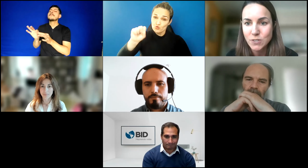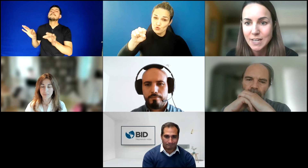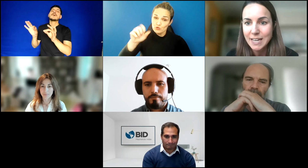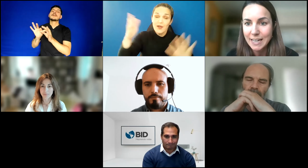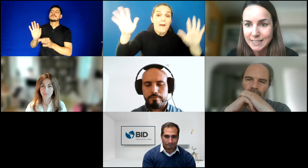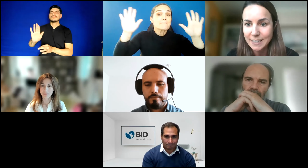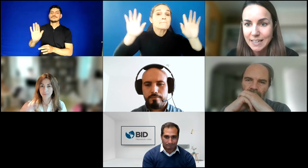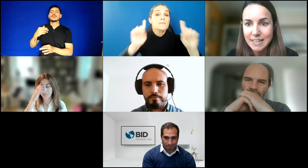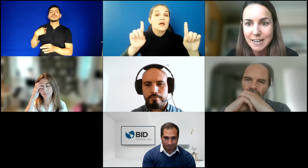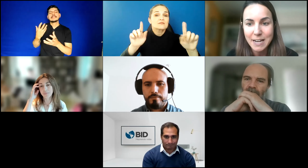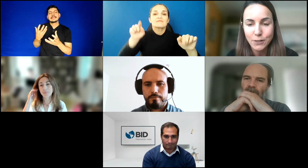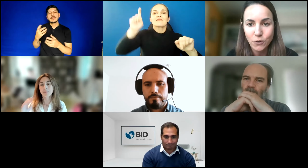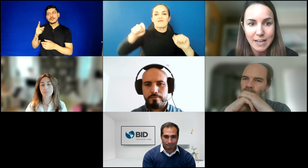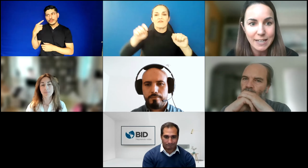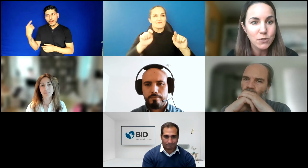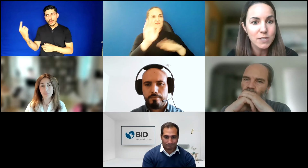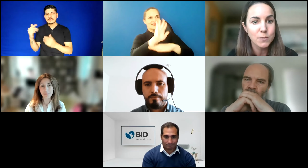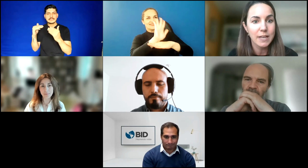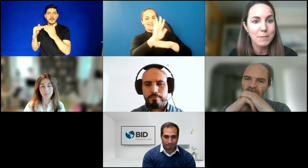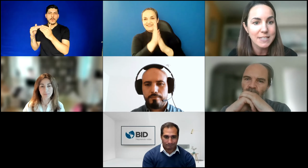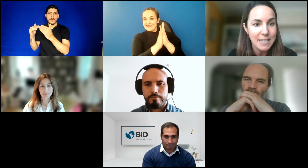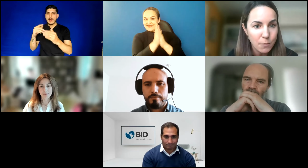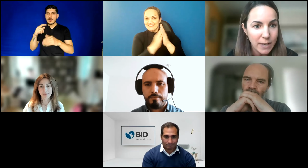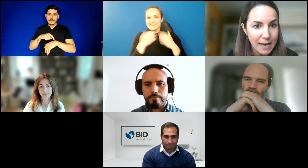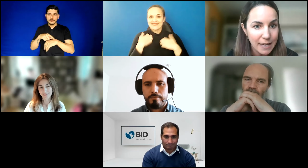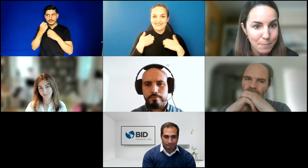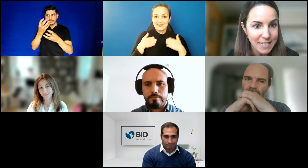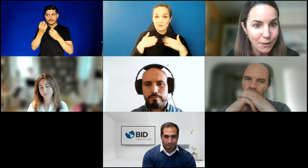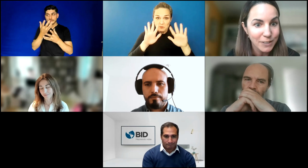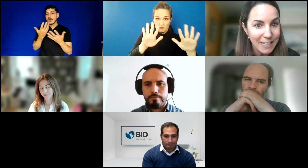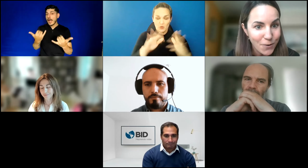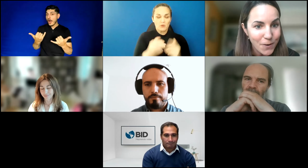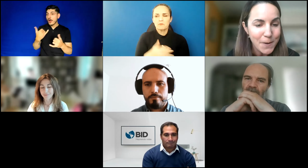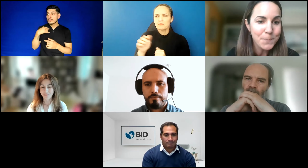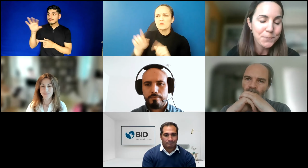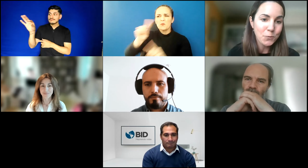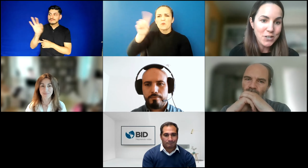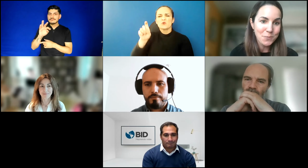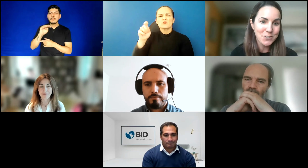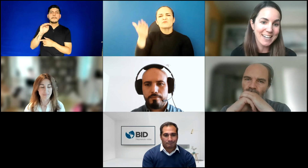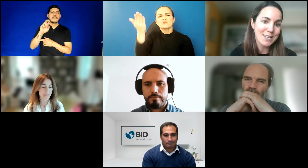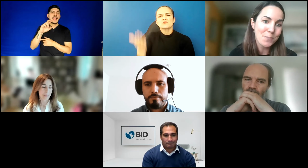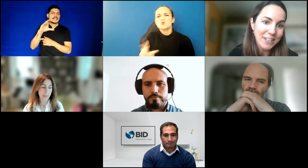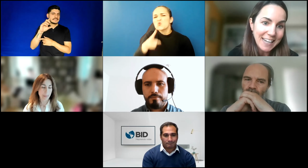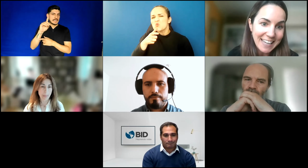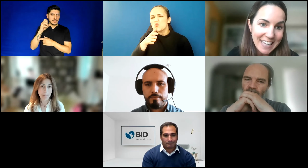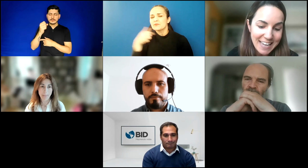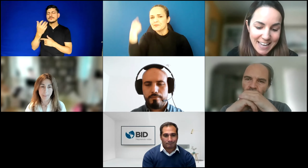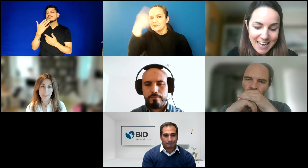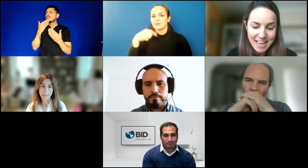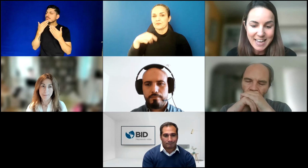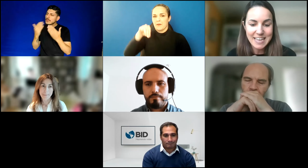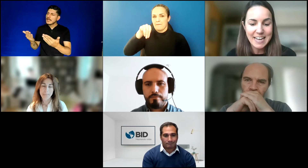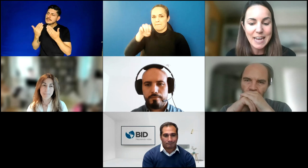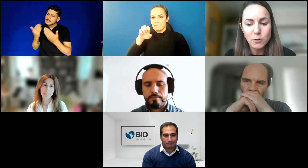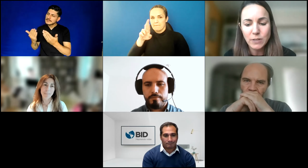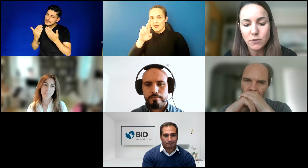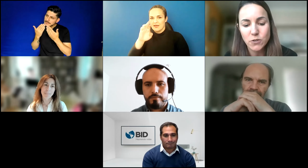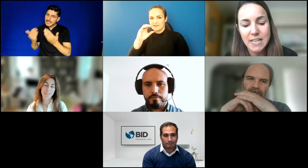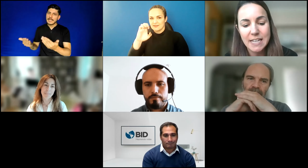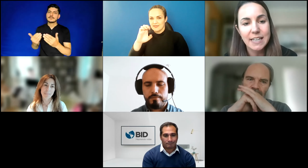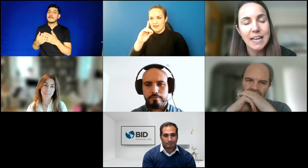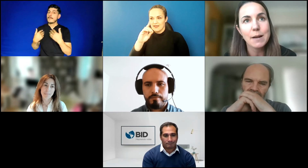important, but rather because we want to get to this unbelievable story. Mercedes, I want to go to you. Thank you